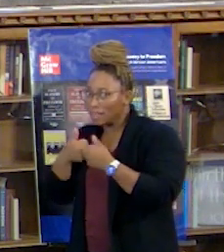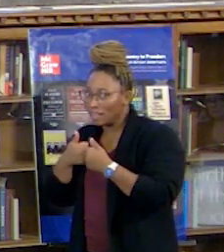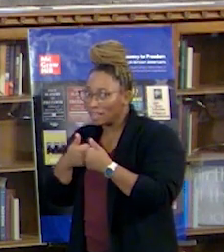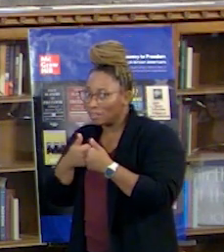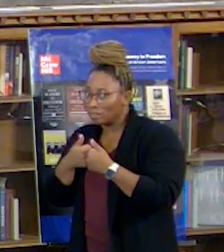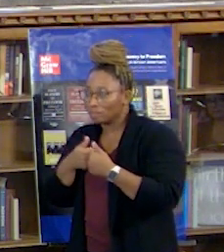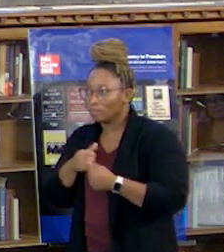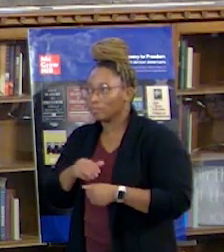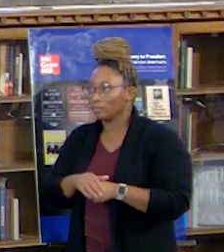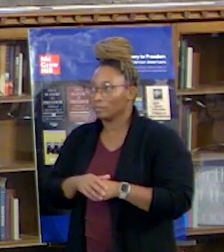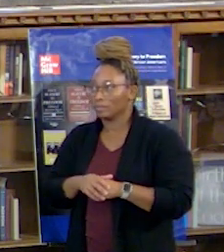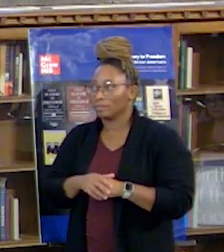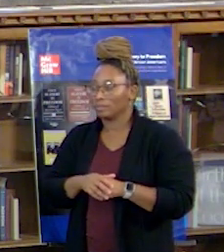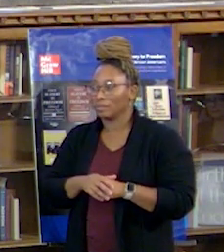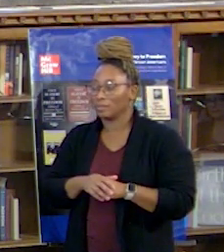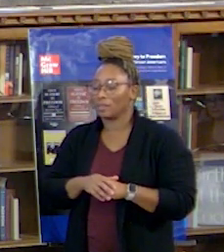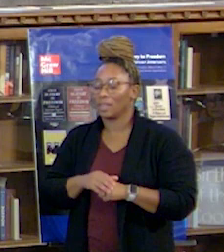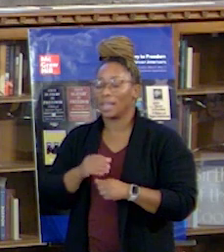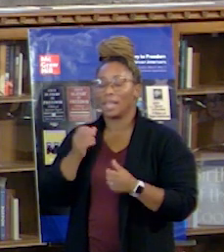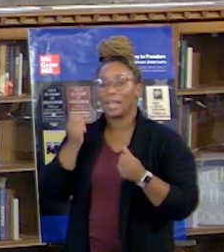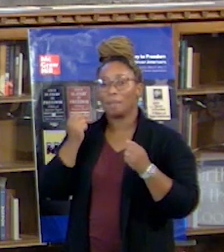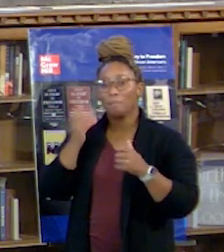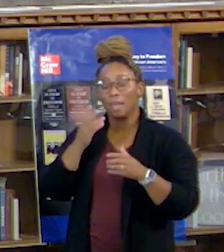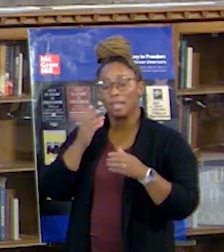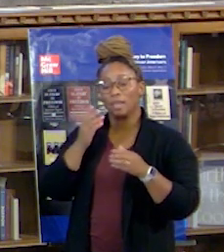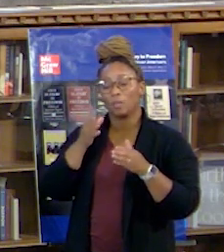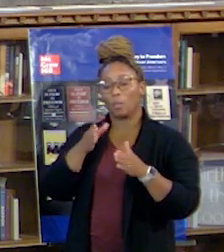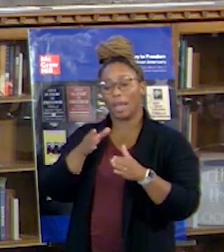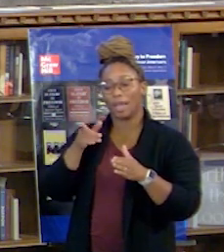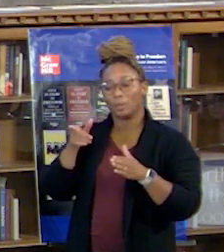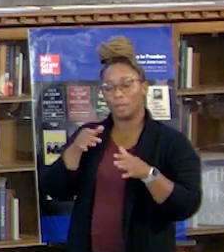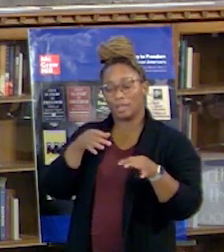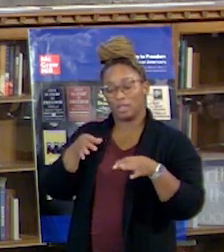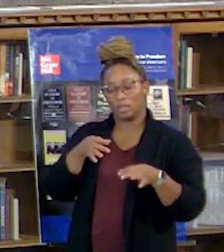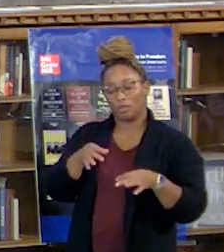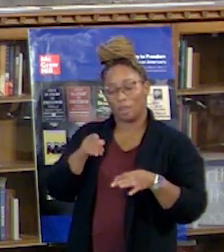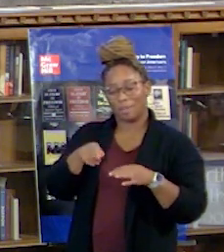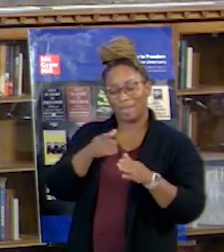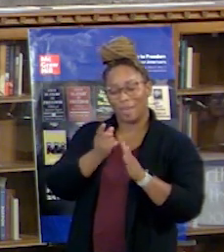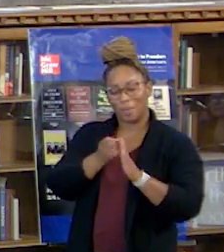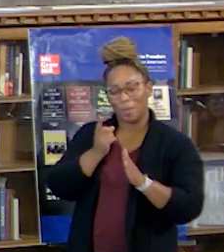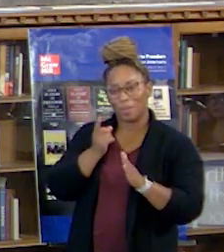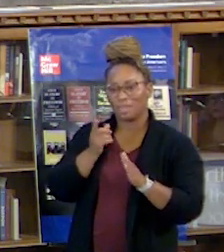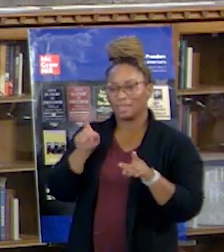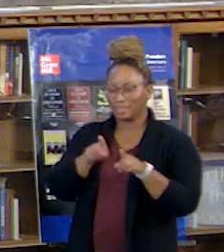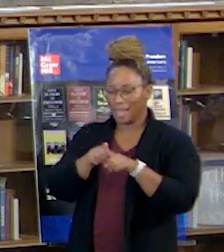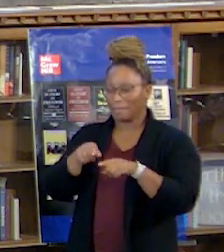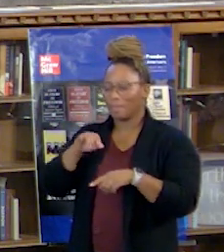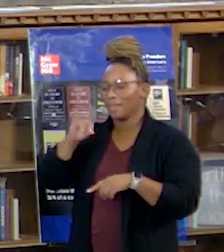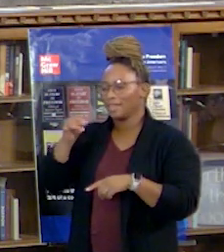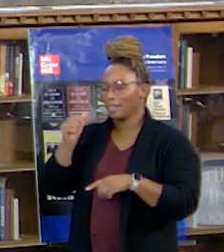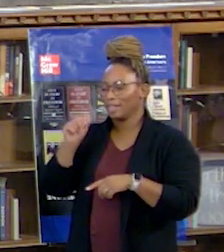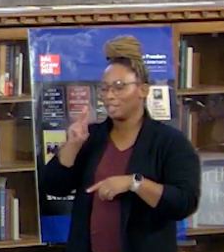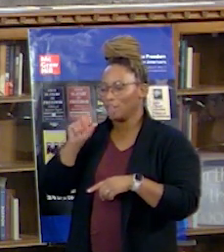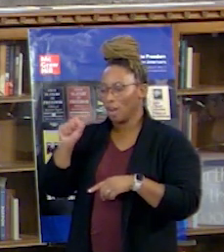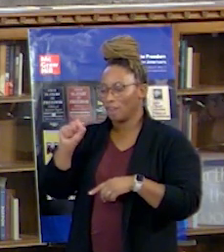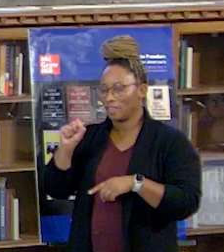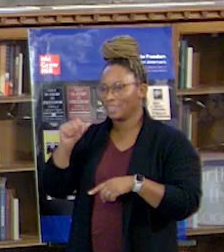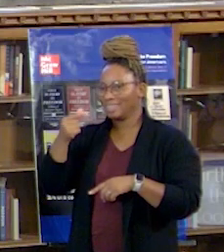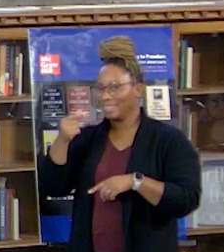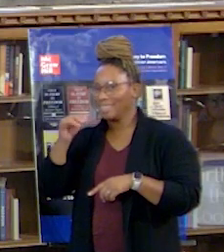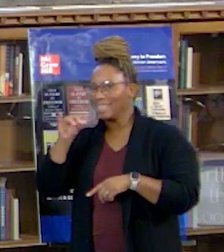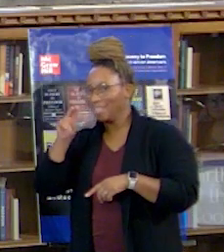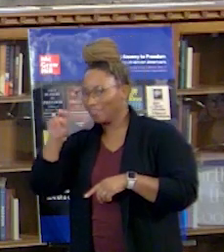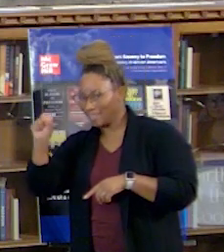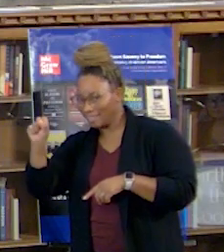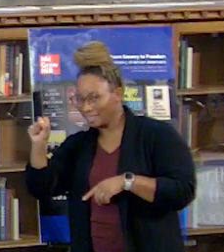game in many ways what John hope Franklin is describing In This Moment is what Jarvis mcginness or Javis given